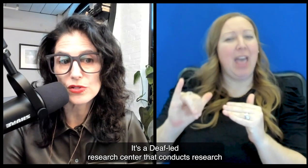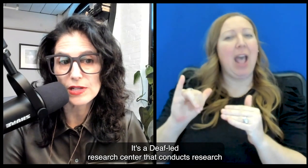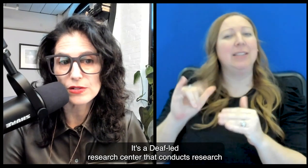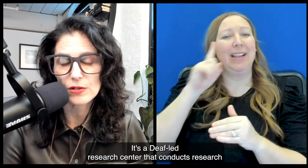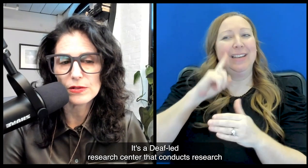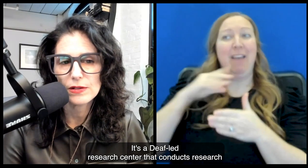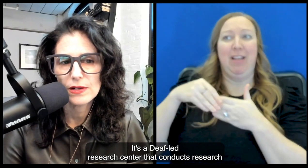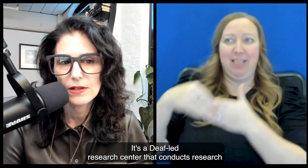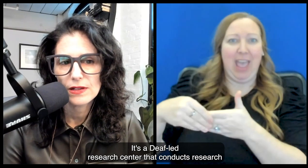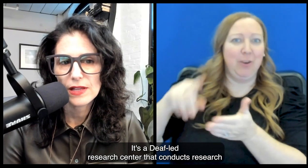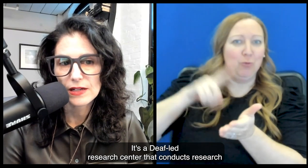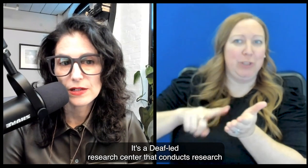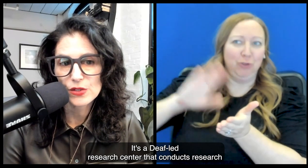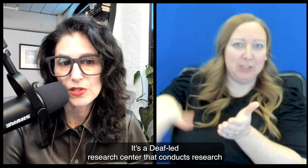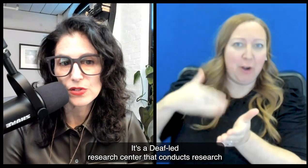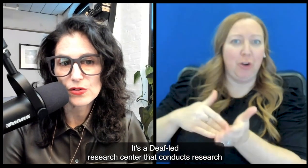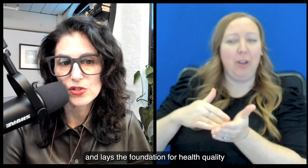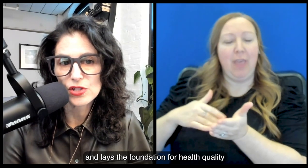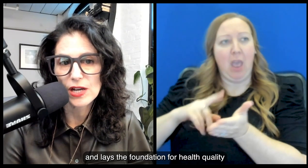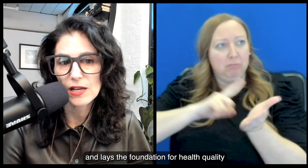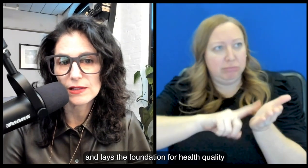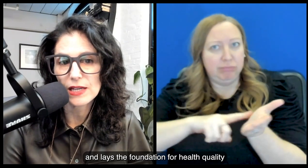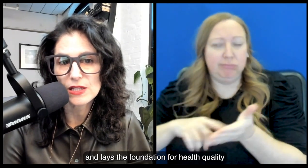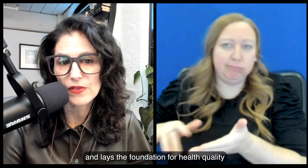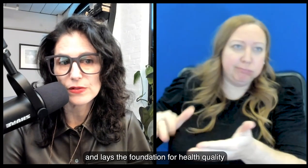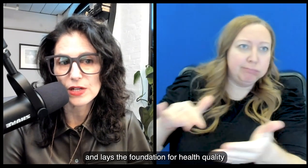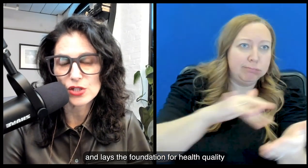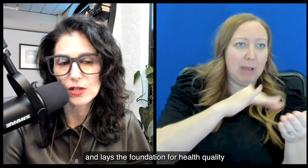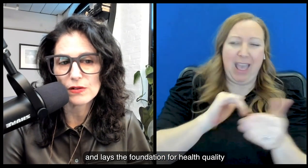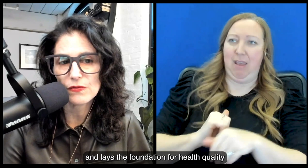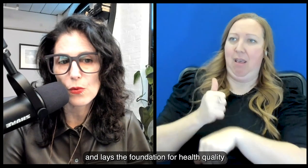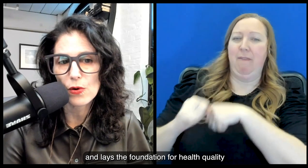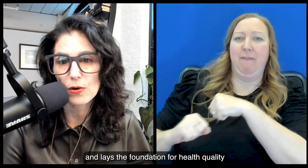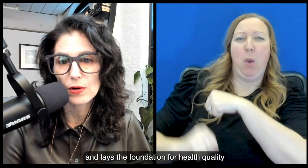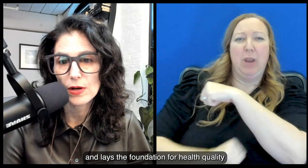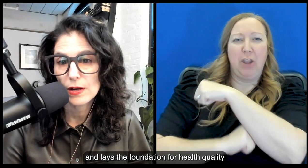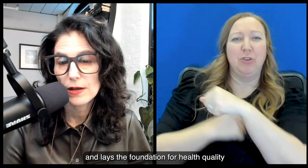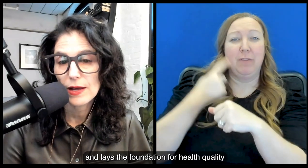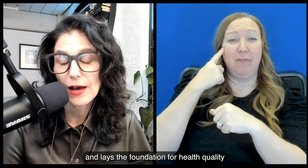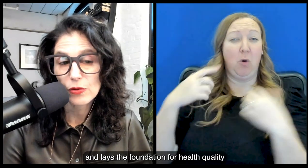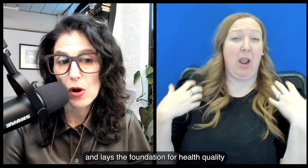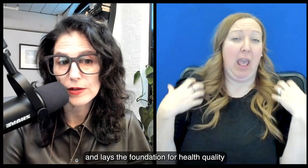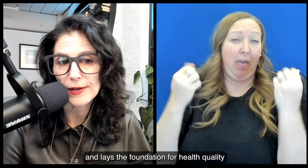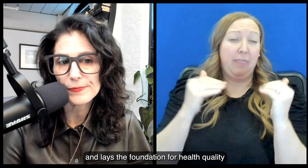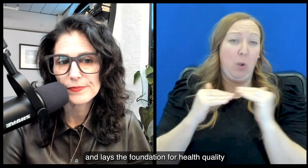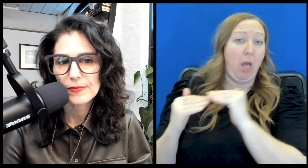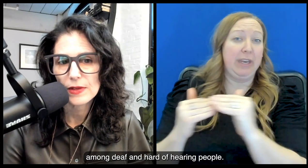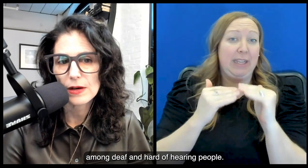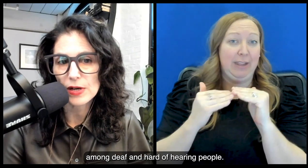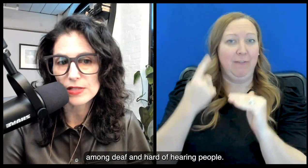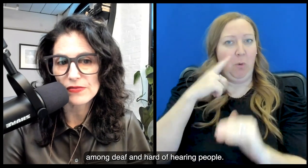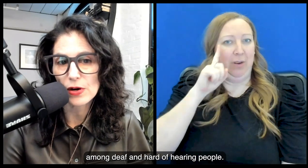research center that conducts research and lays the foundation for health quality